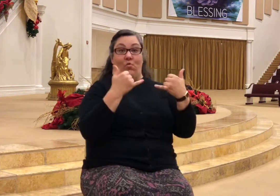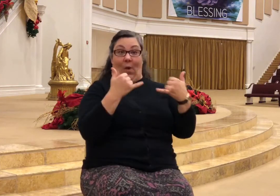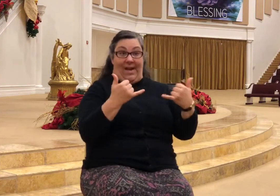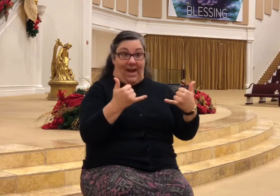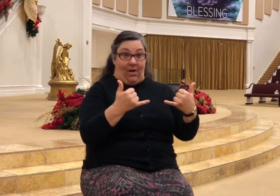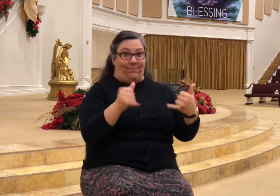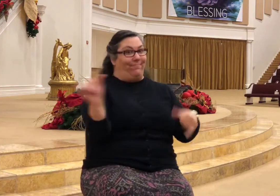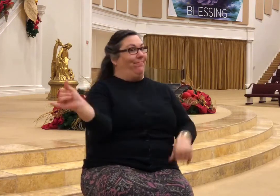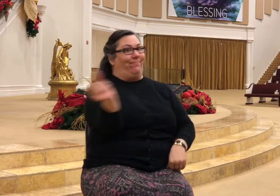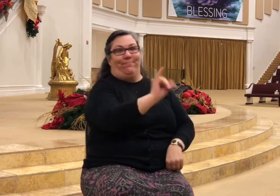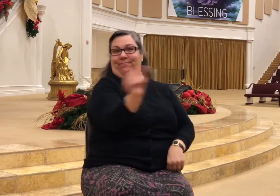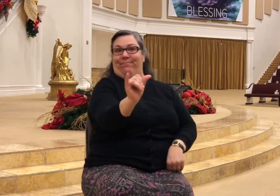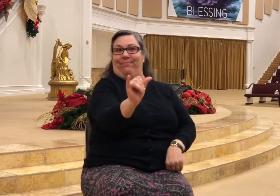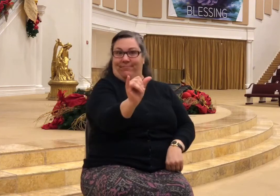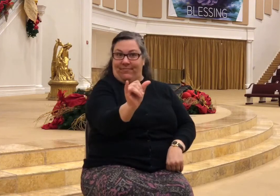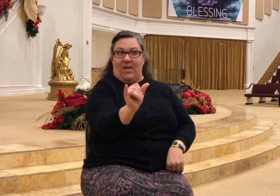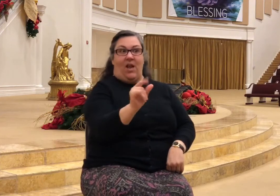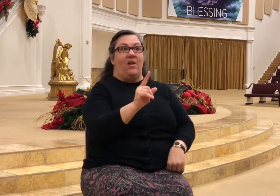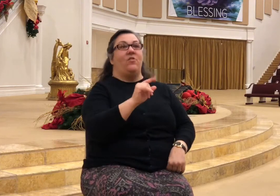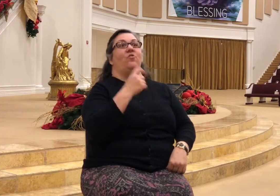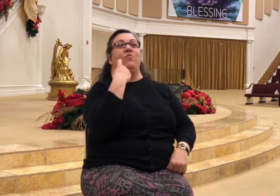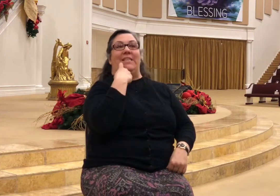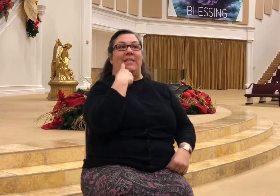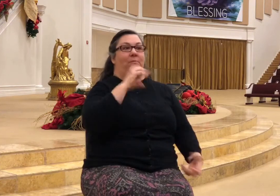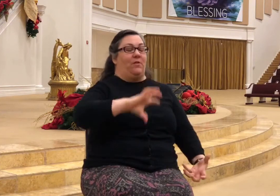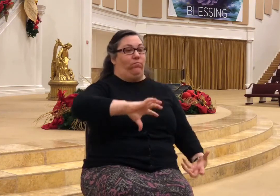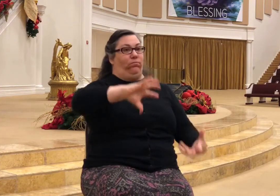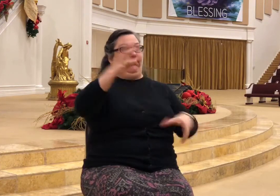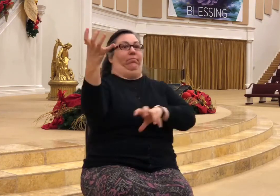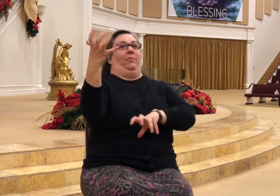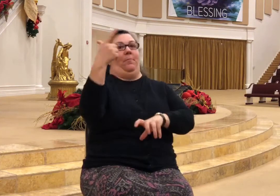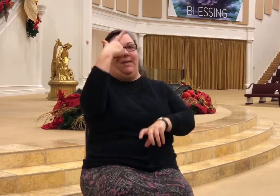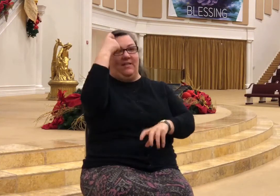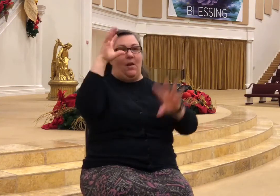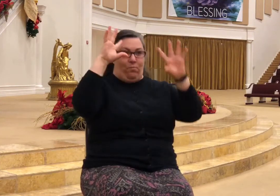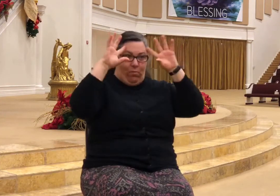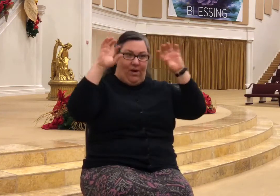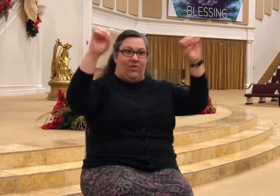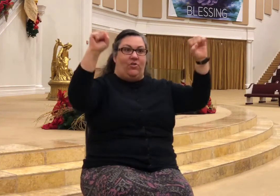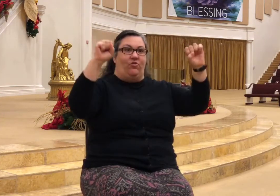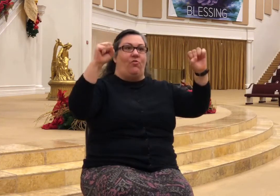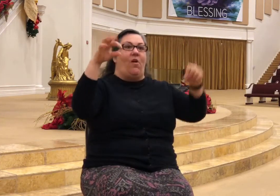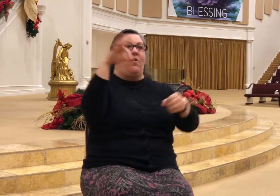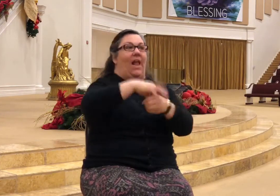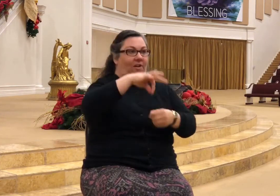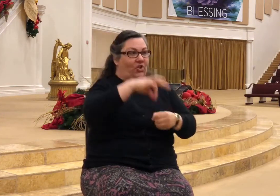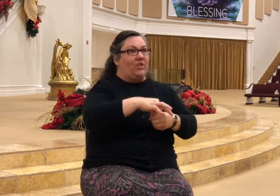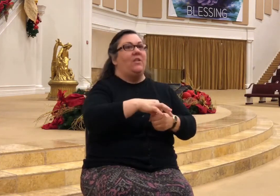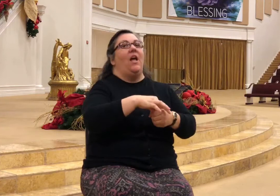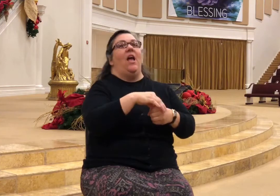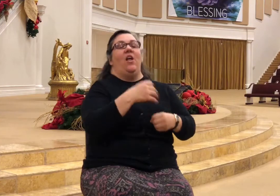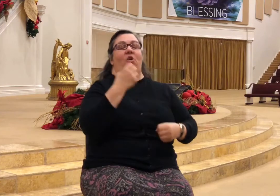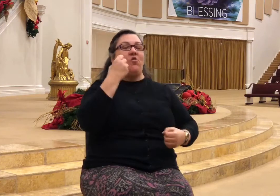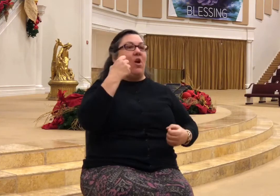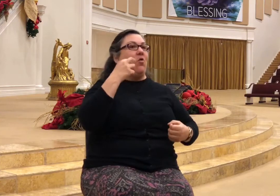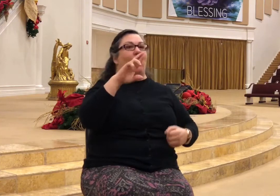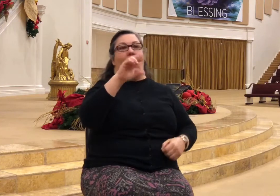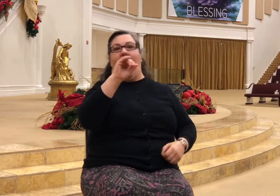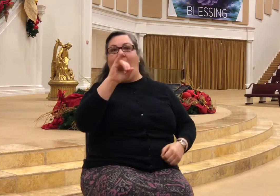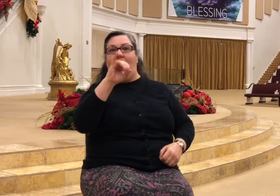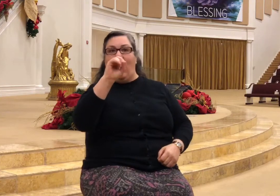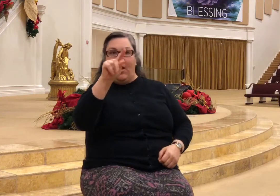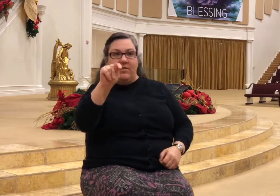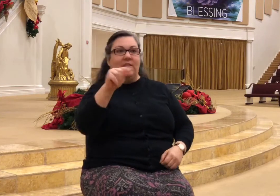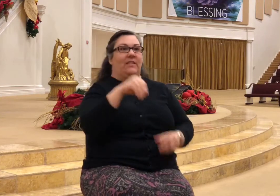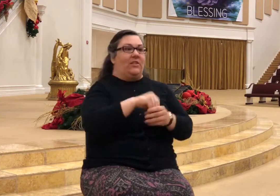no different. Right now, there's been a huge upheaval in Honduras over the presidential election, and they're rioting in the streets. And